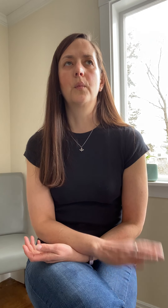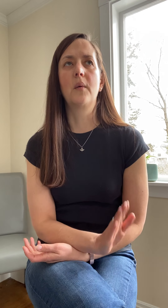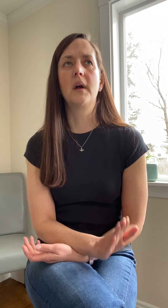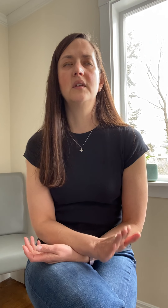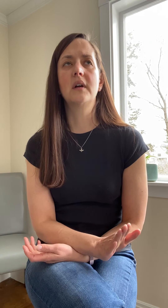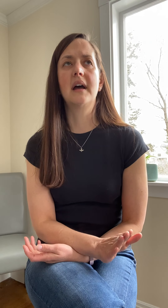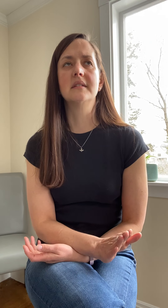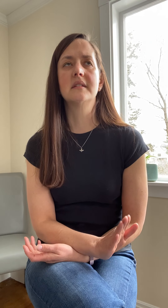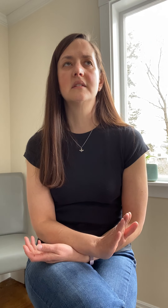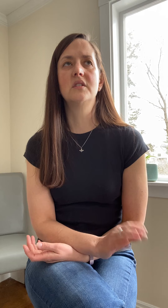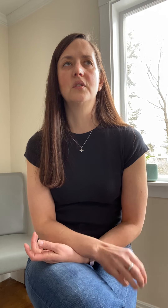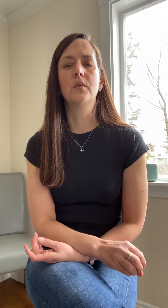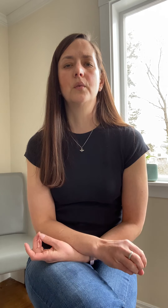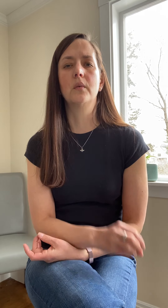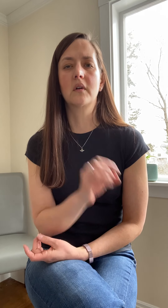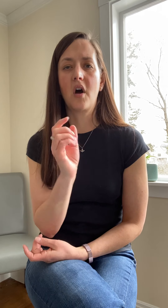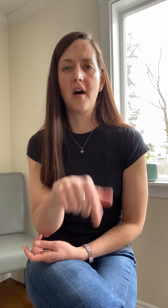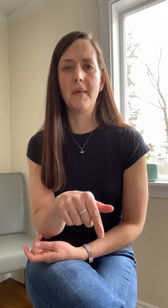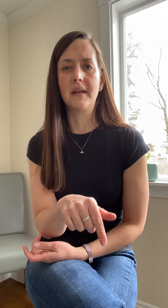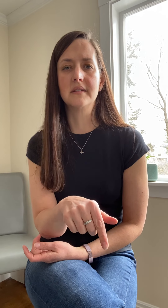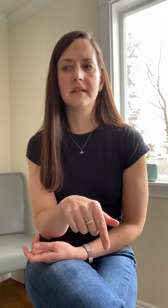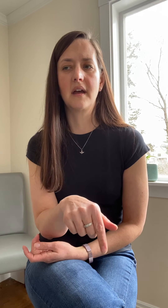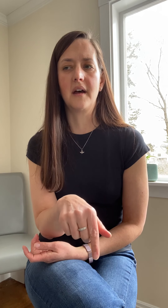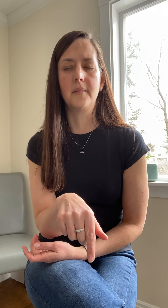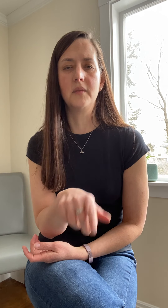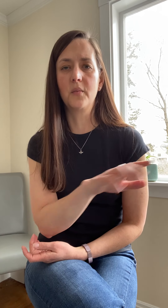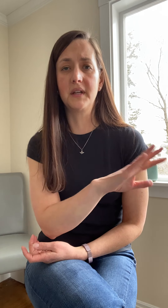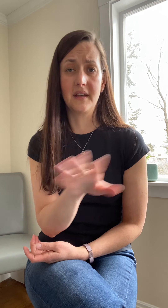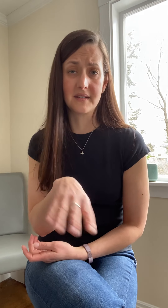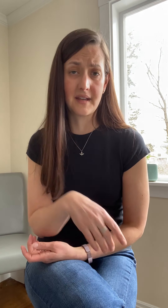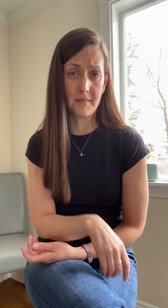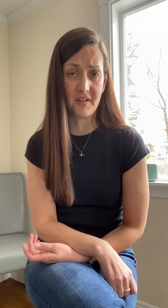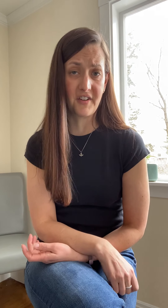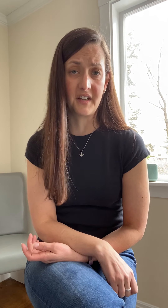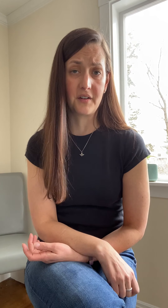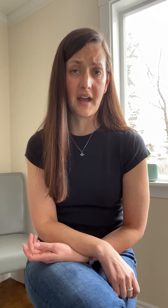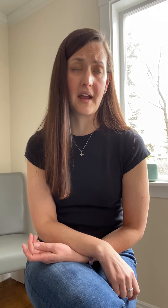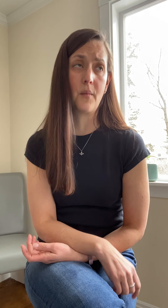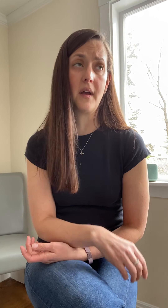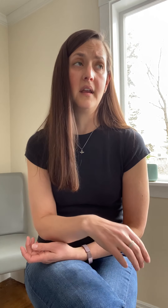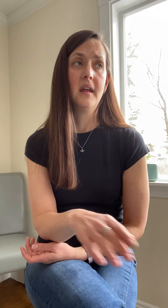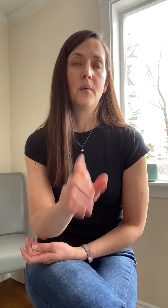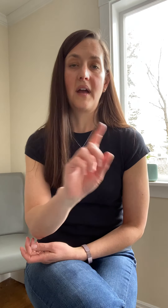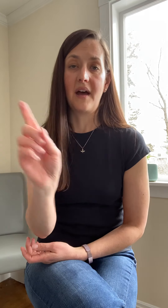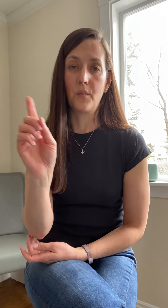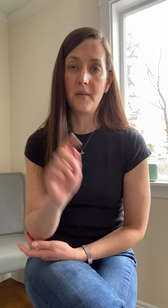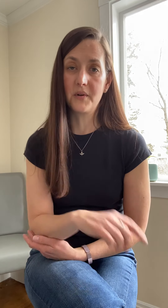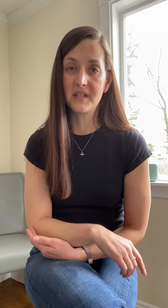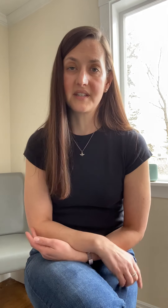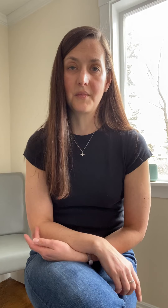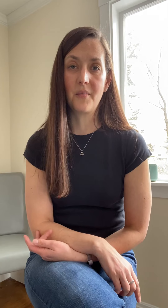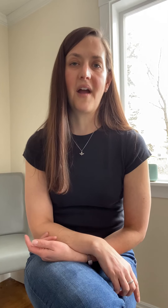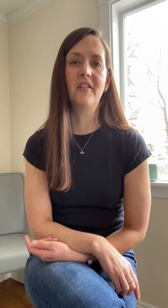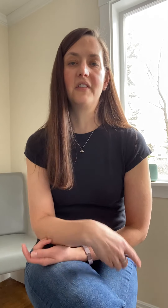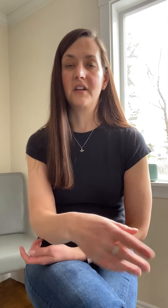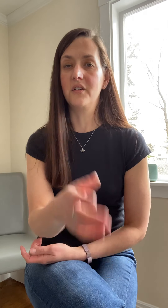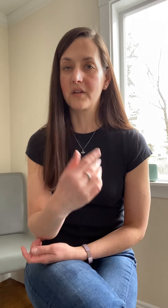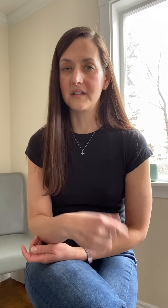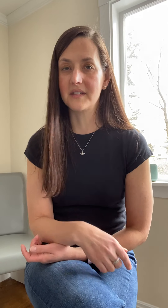I want you guys to comment. Nobody has sent me a video yet. I had one person send me a private video. You can send